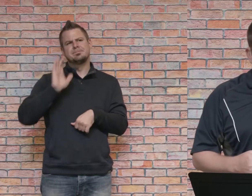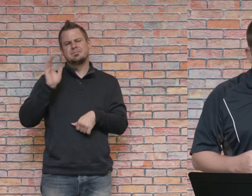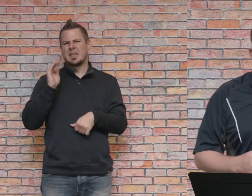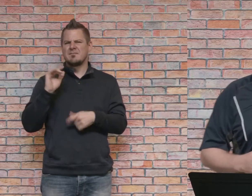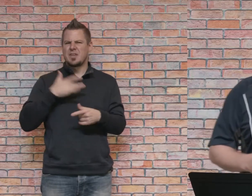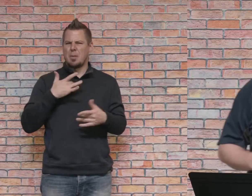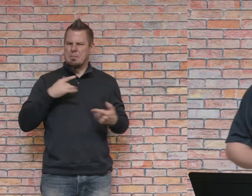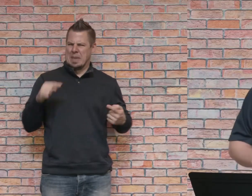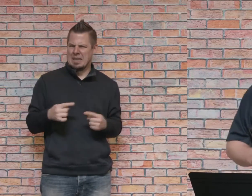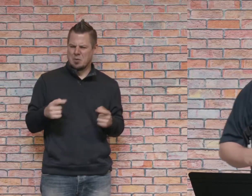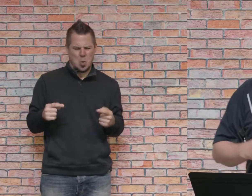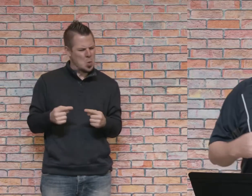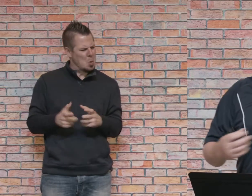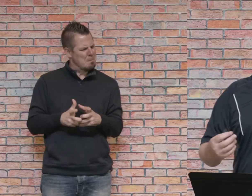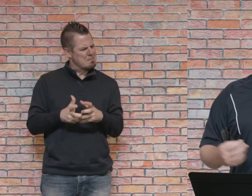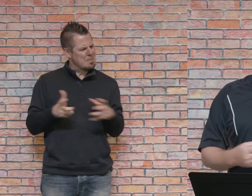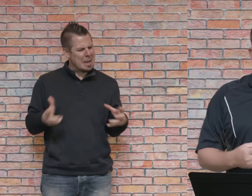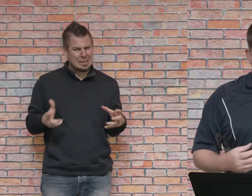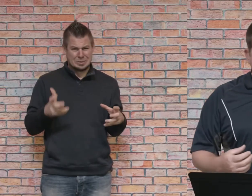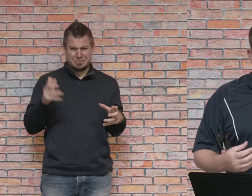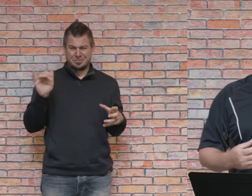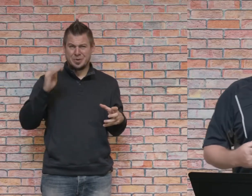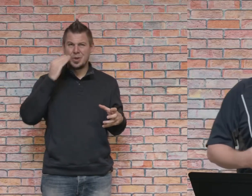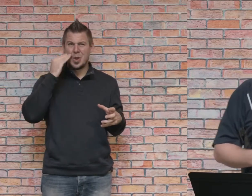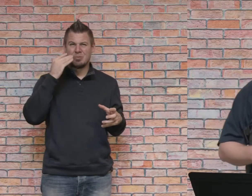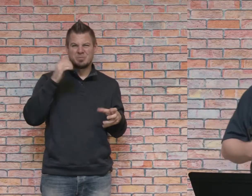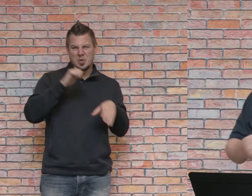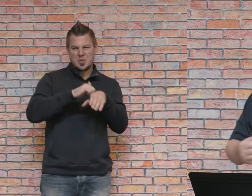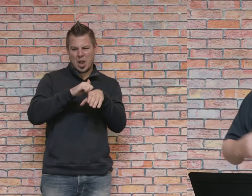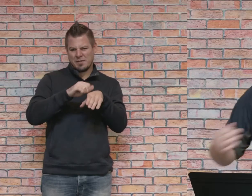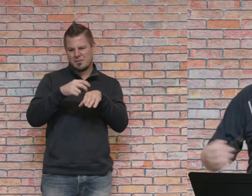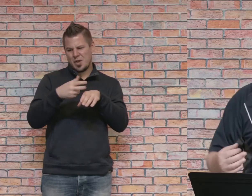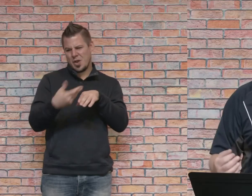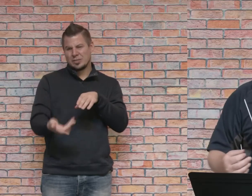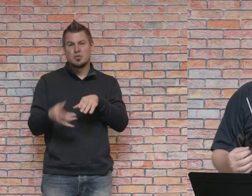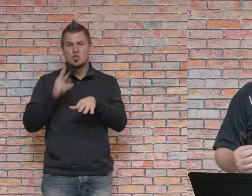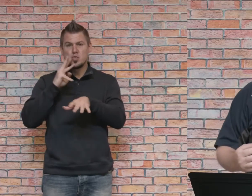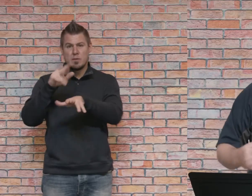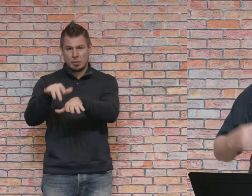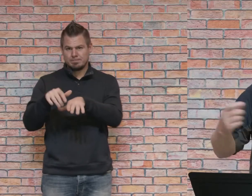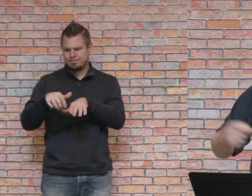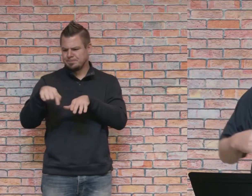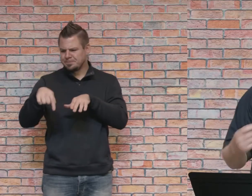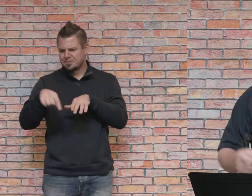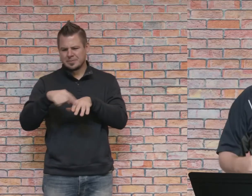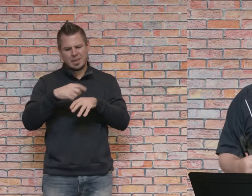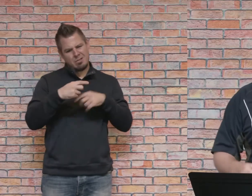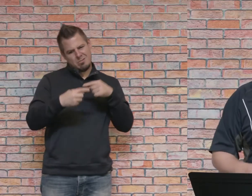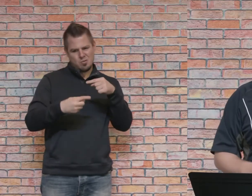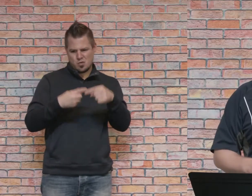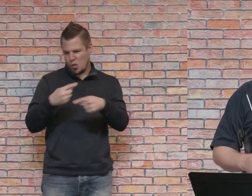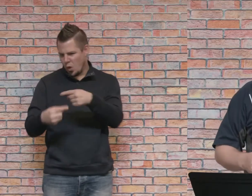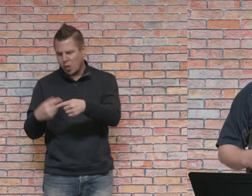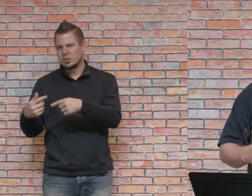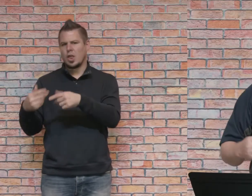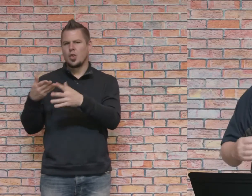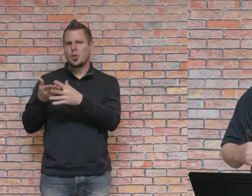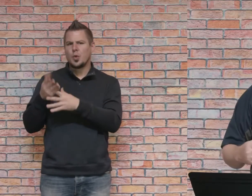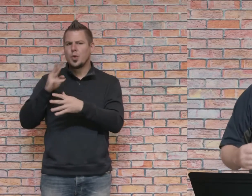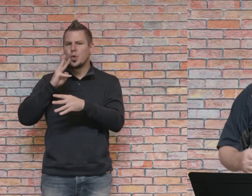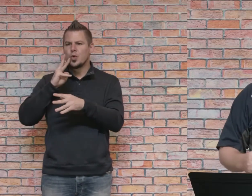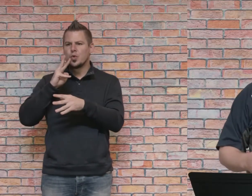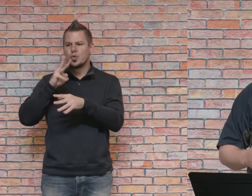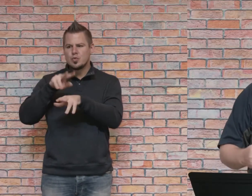so much. And you know, when a rock falls into a river, a lot of times it's sharp, it's jagged. And as it rolls through the river, it hits